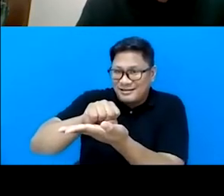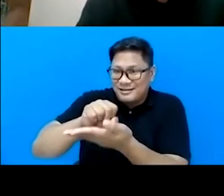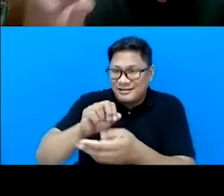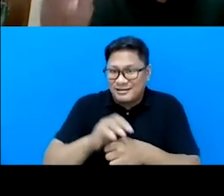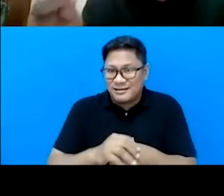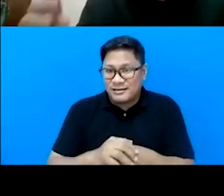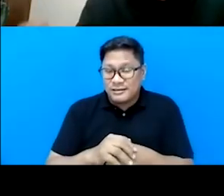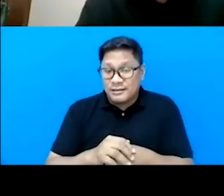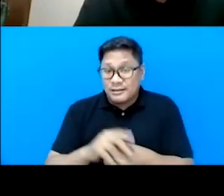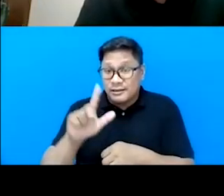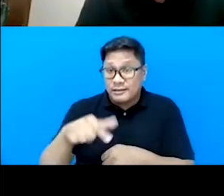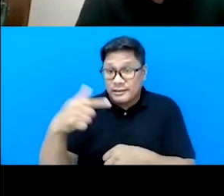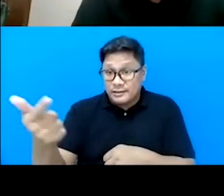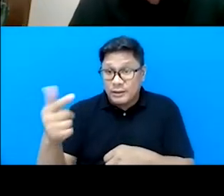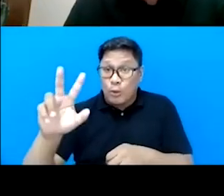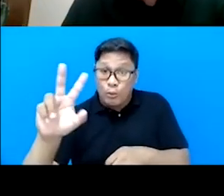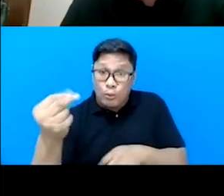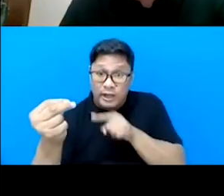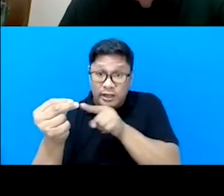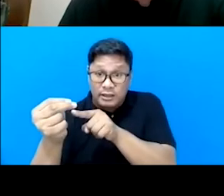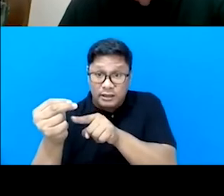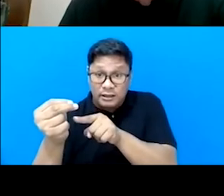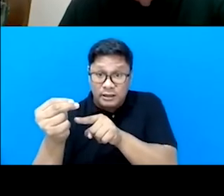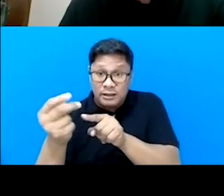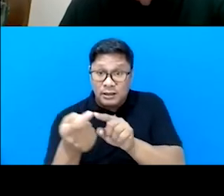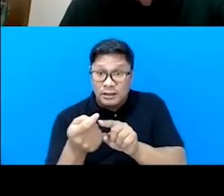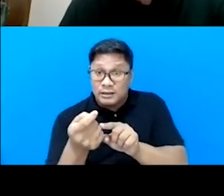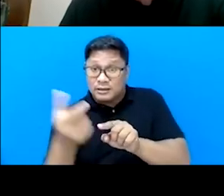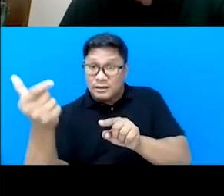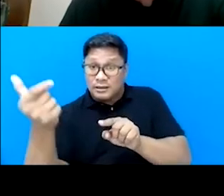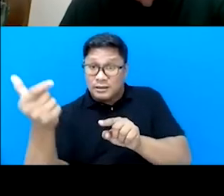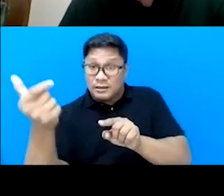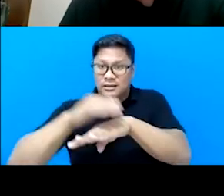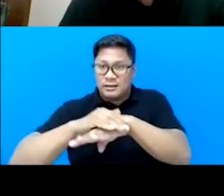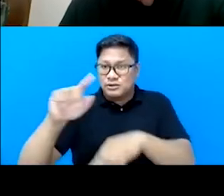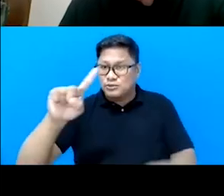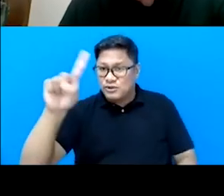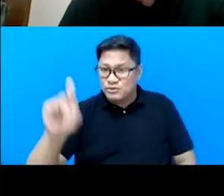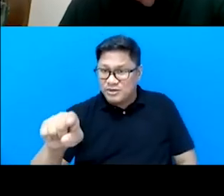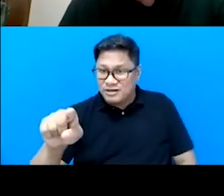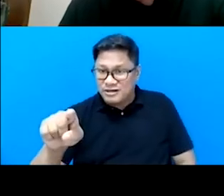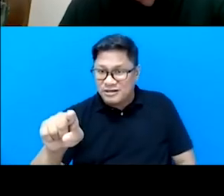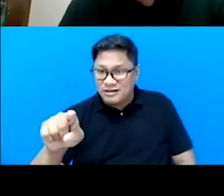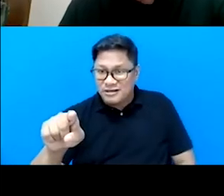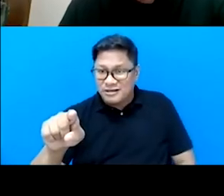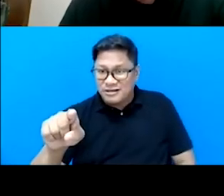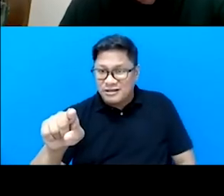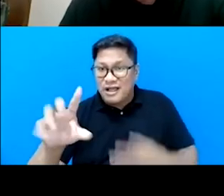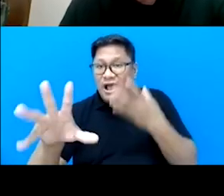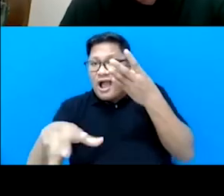And then when, take out the English question marker and then add